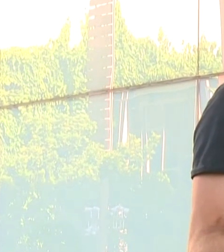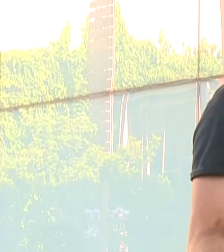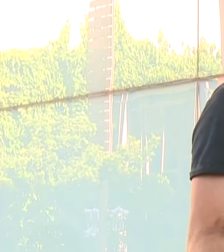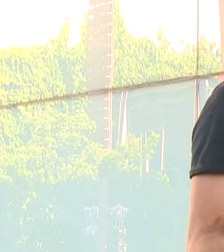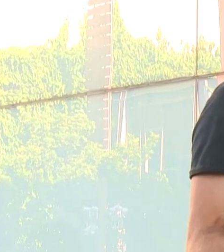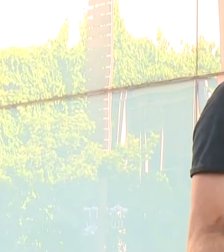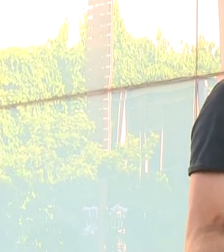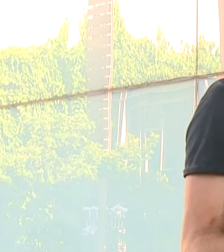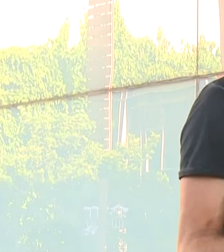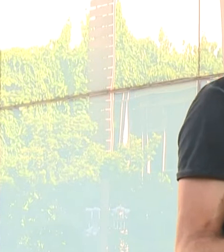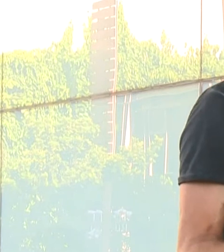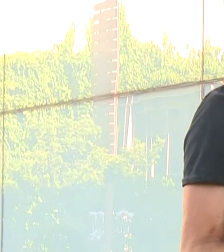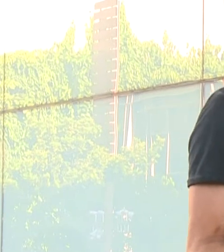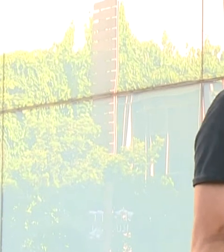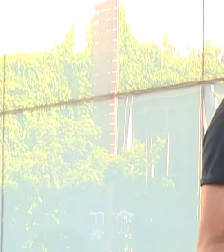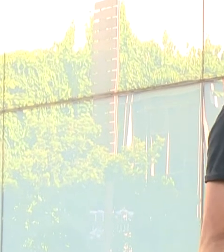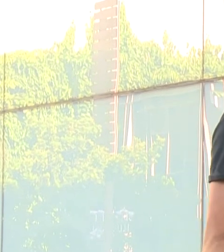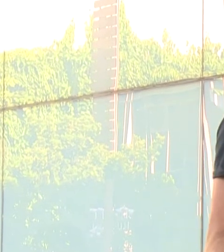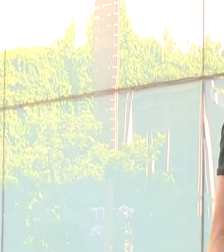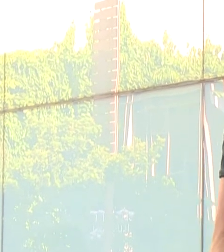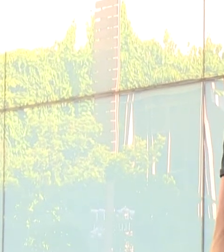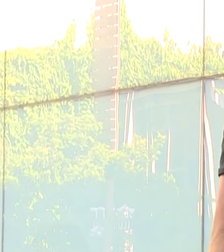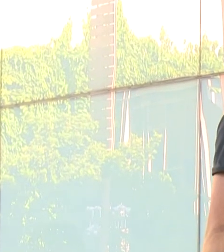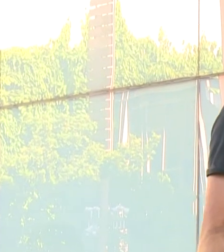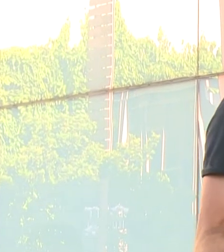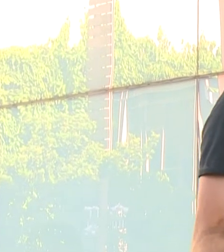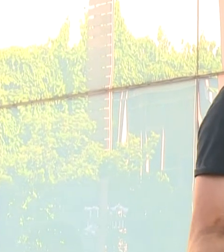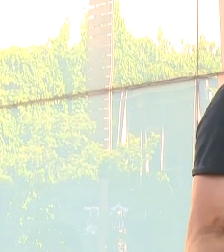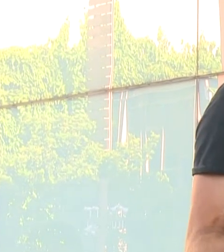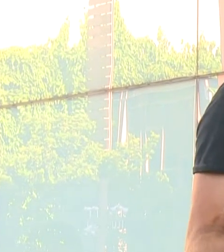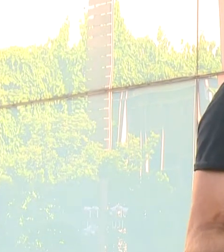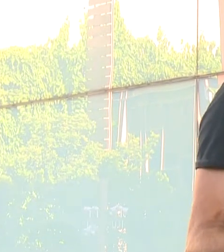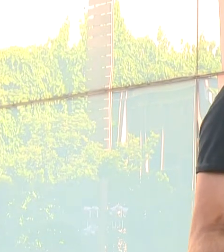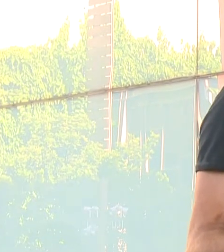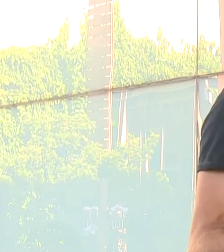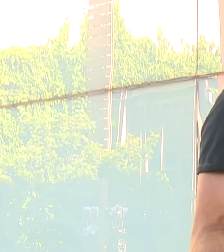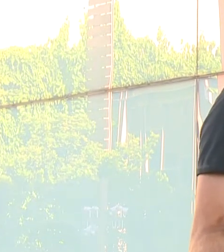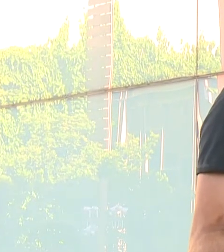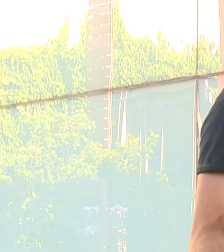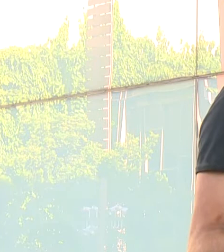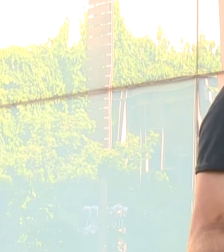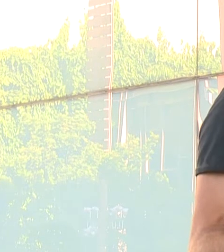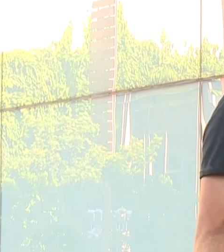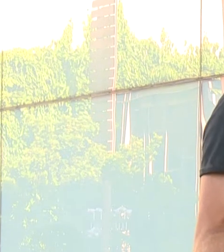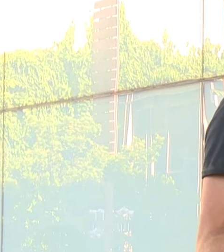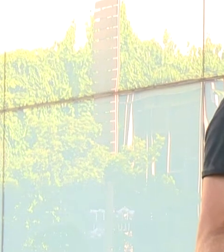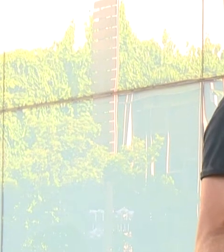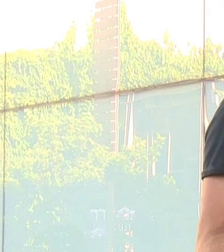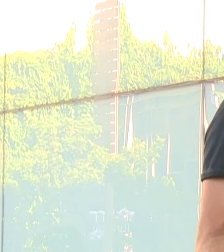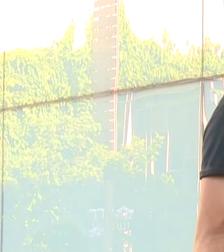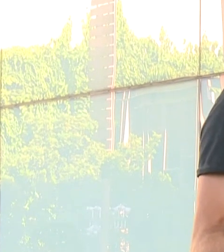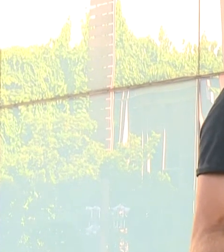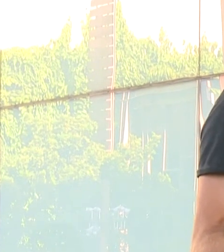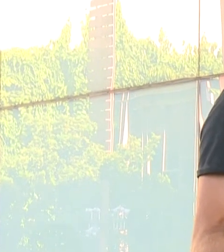color palettes and tones before anything is made by our prop makers. Then come stunts, visual effects, legals